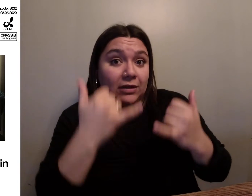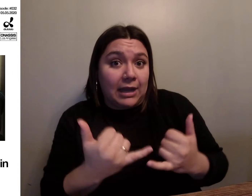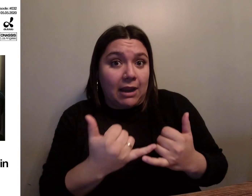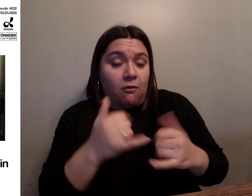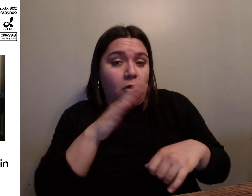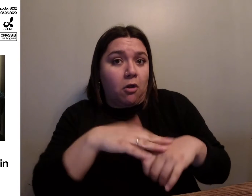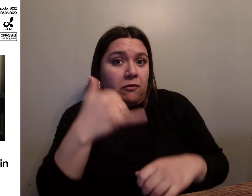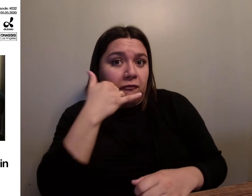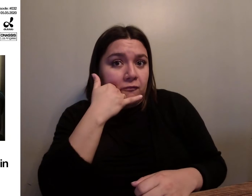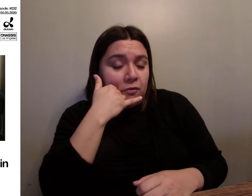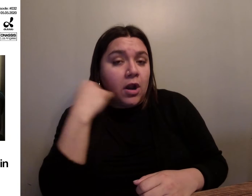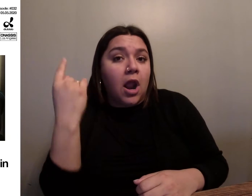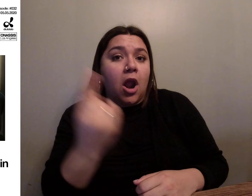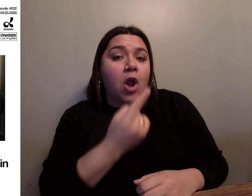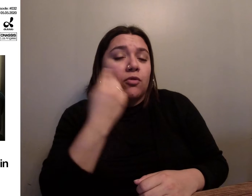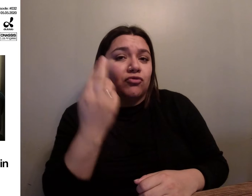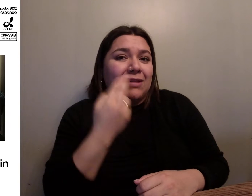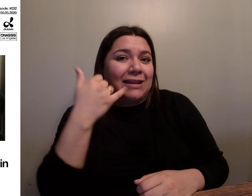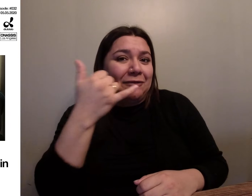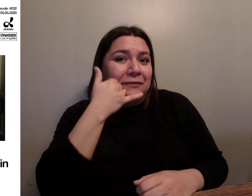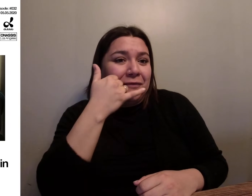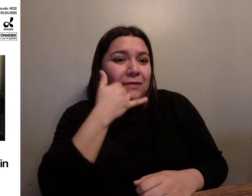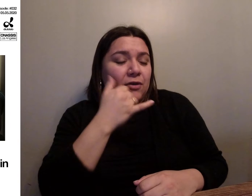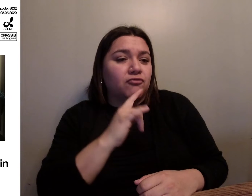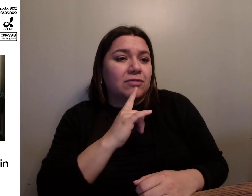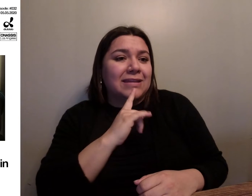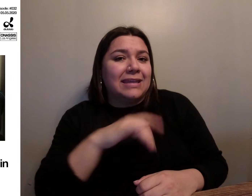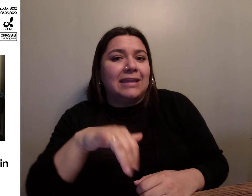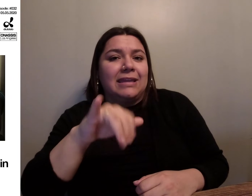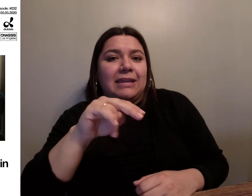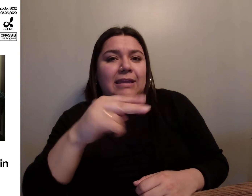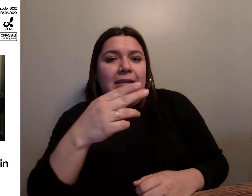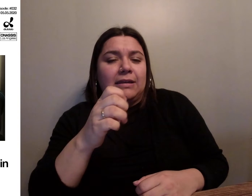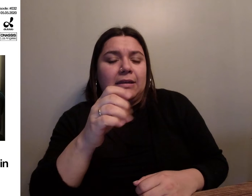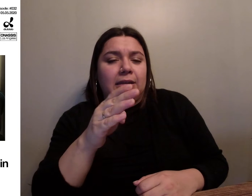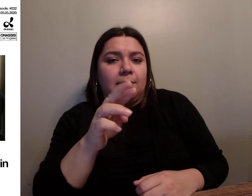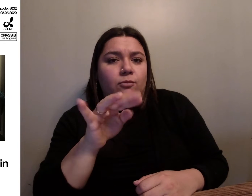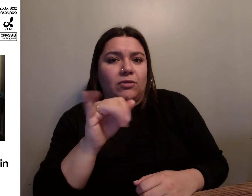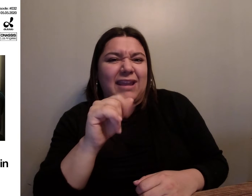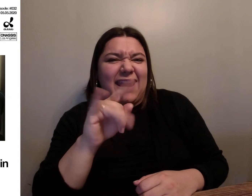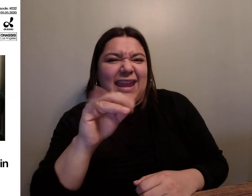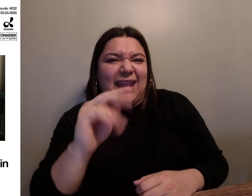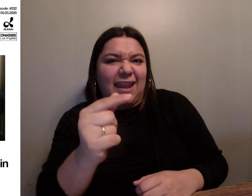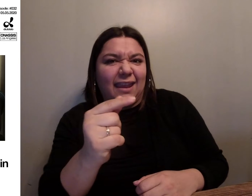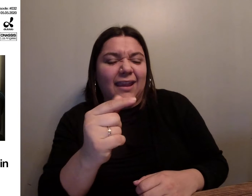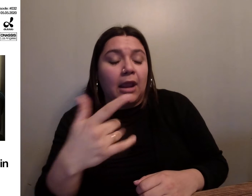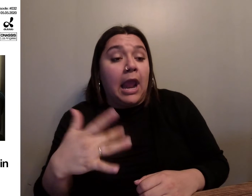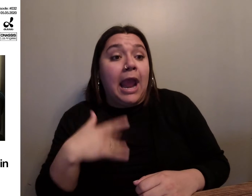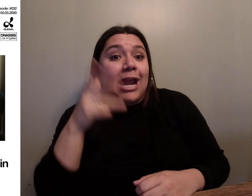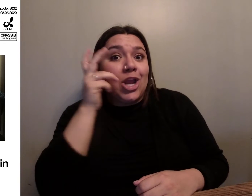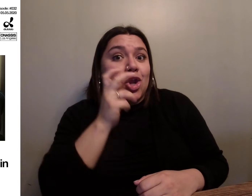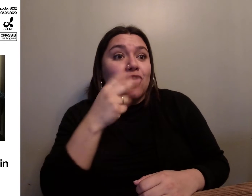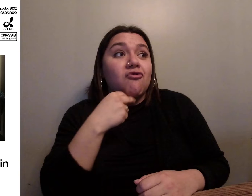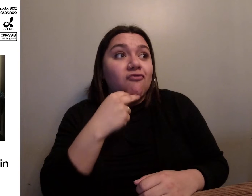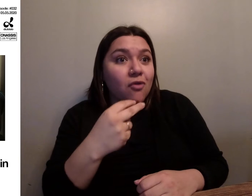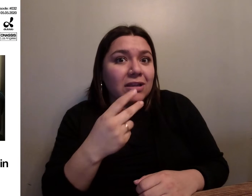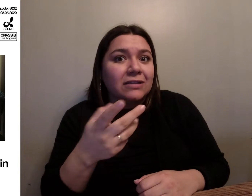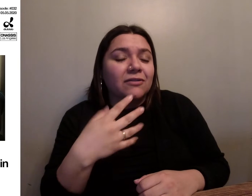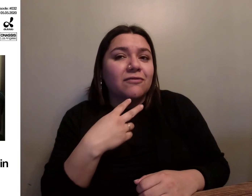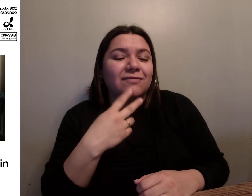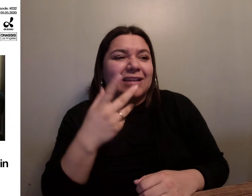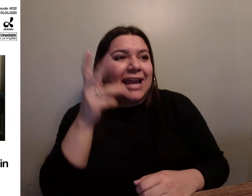because one hears the grain of the voice. I've often said that I could never fall in love with someone whose voice I didn't love.